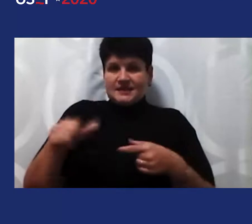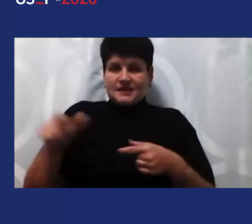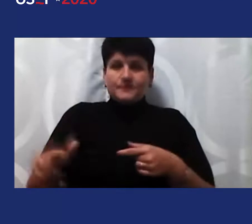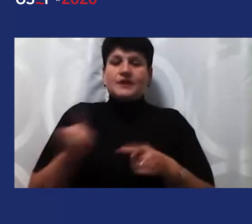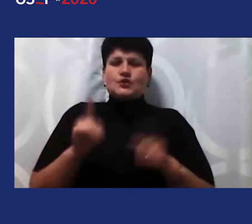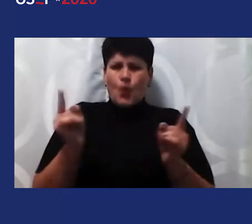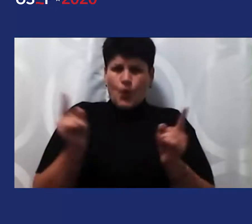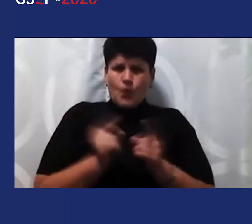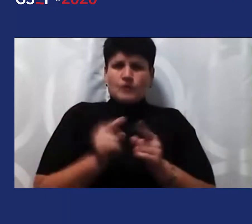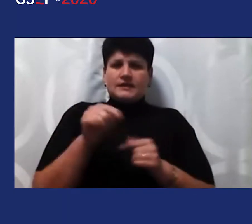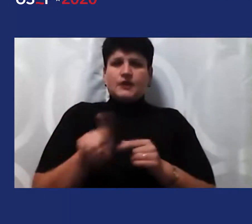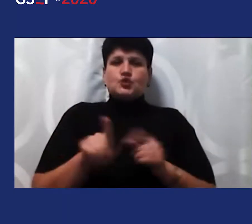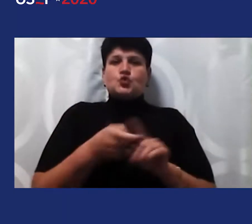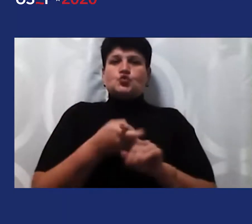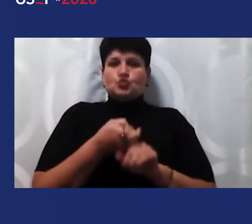communication with